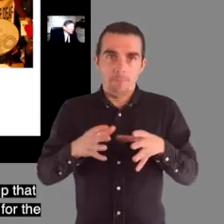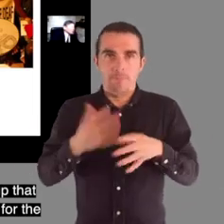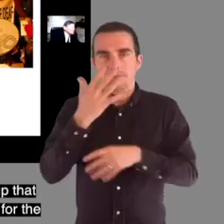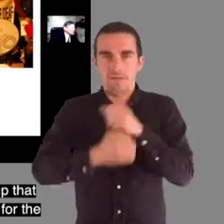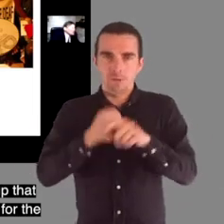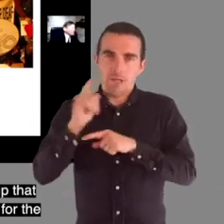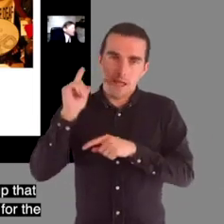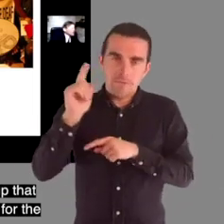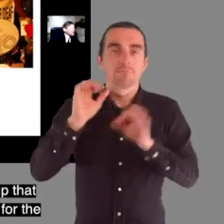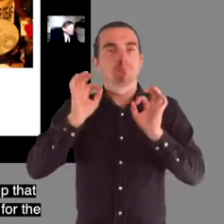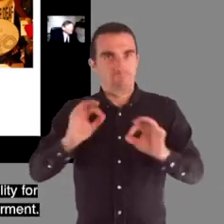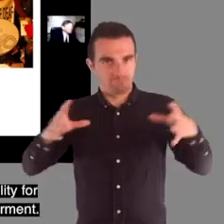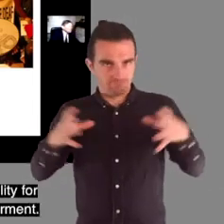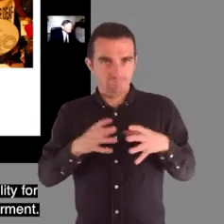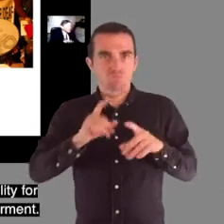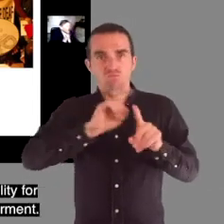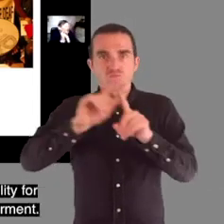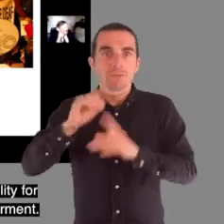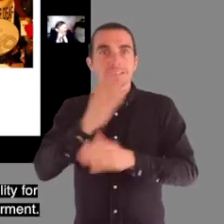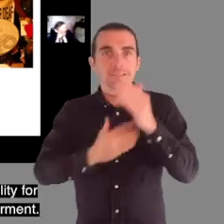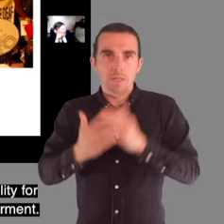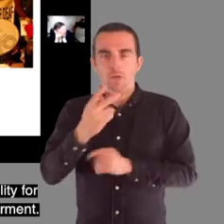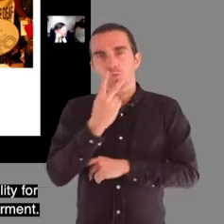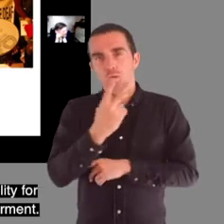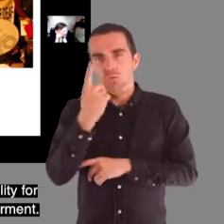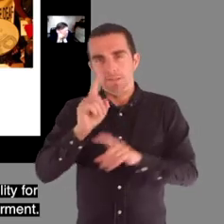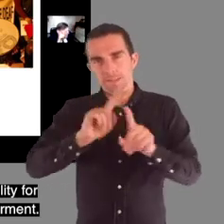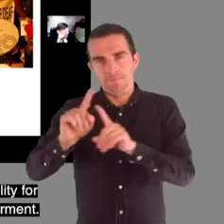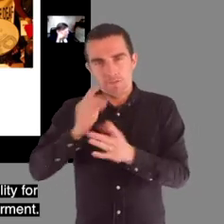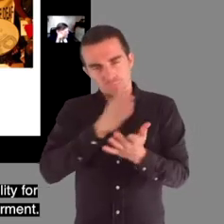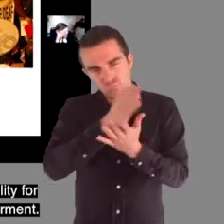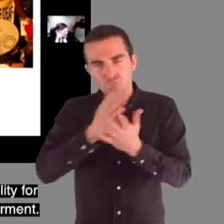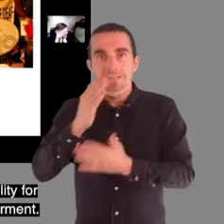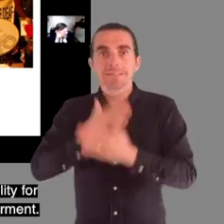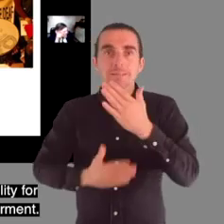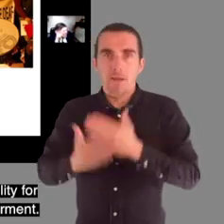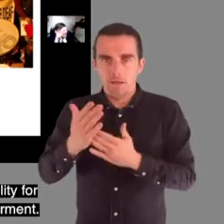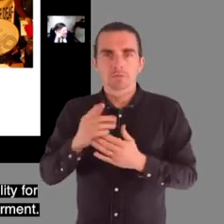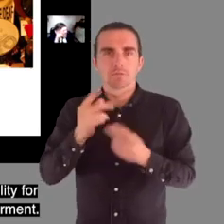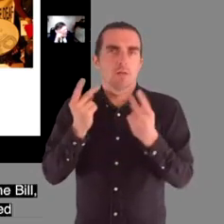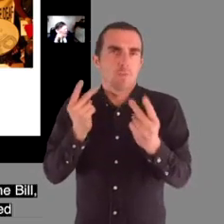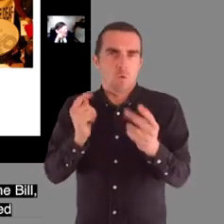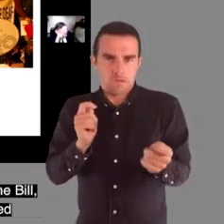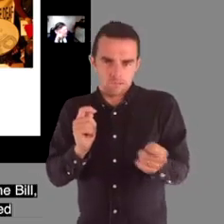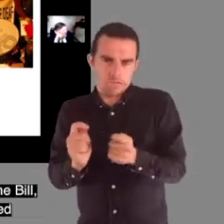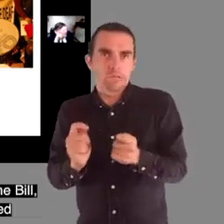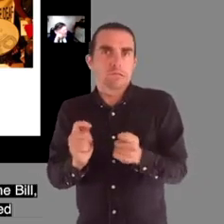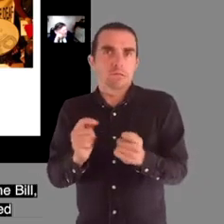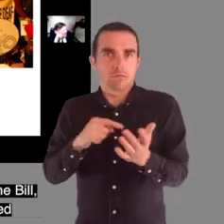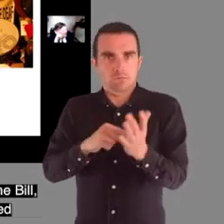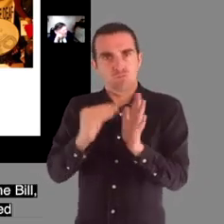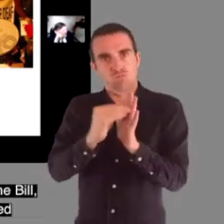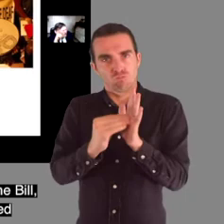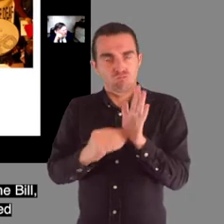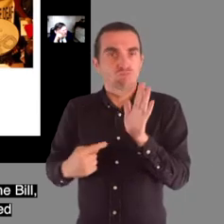working group that started 5 years before, defined for the first time the meaning of disability for 21 different categories of